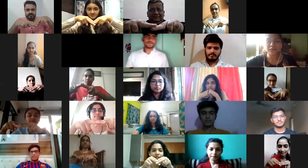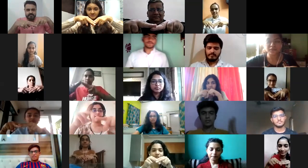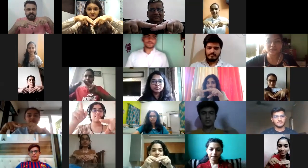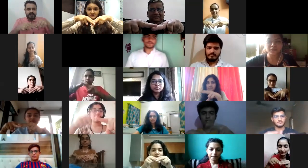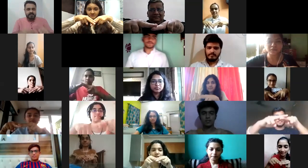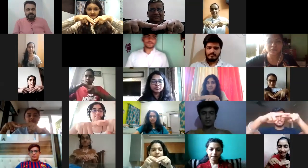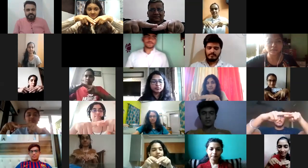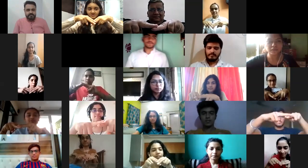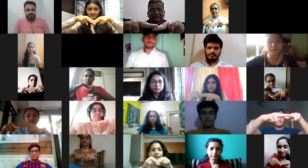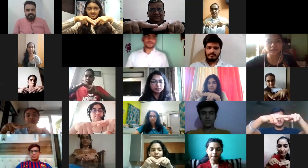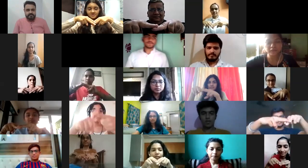Done.